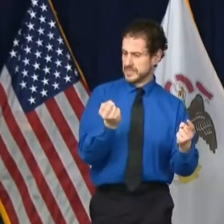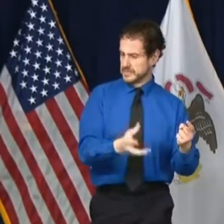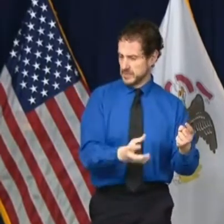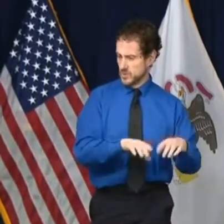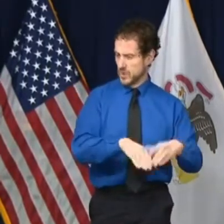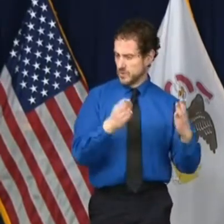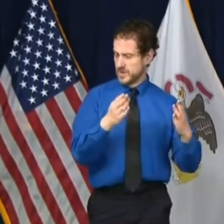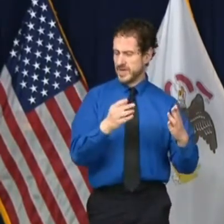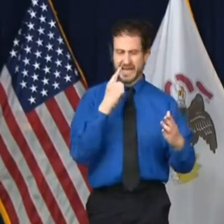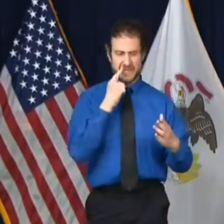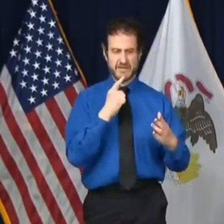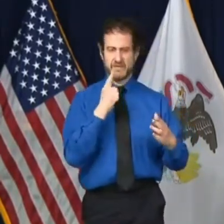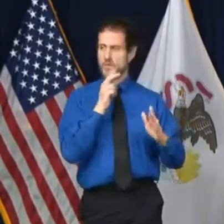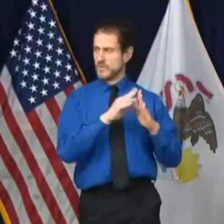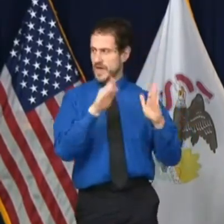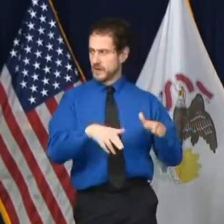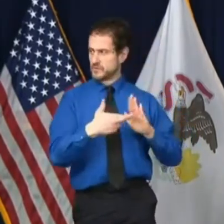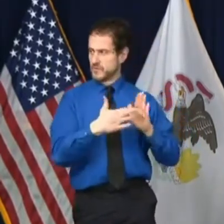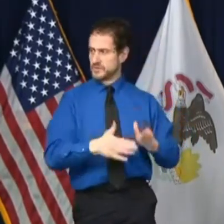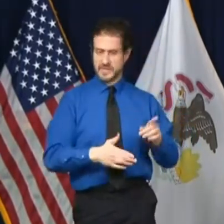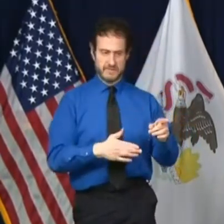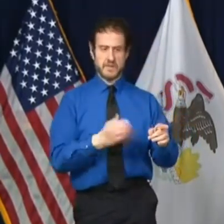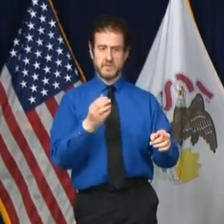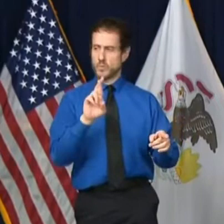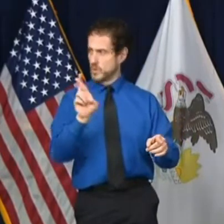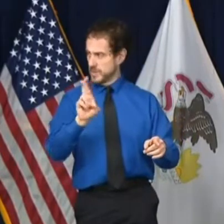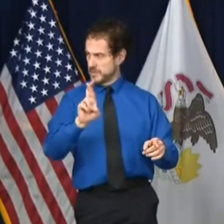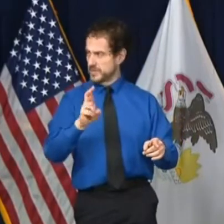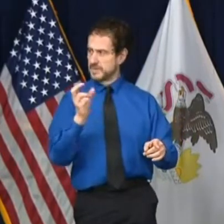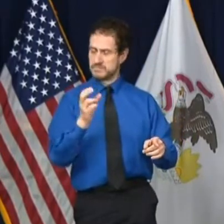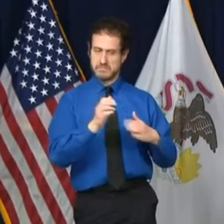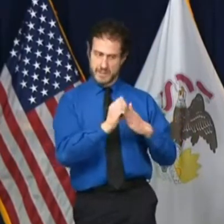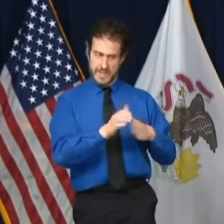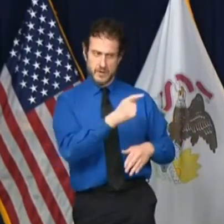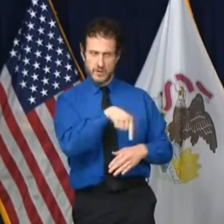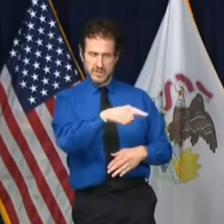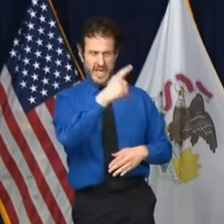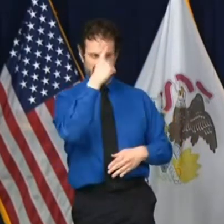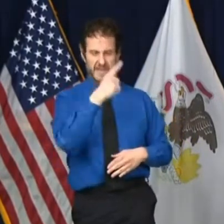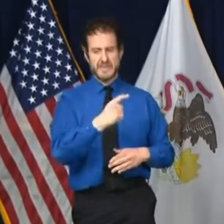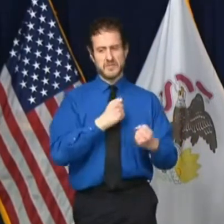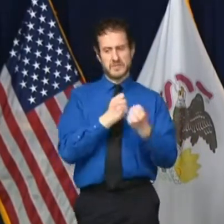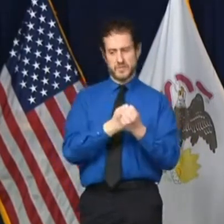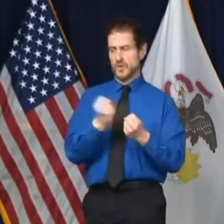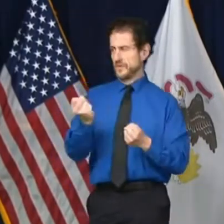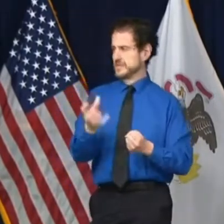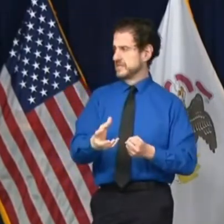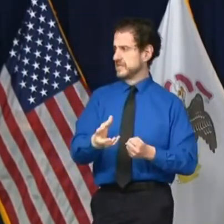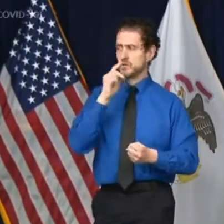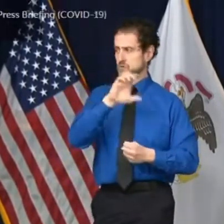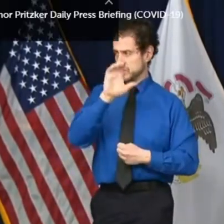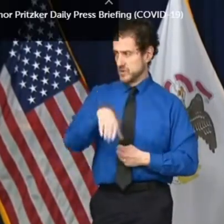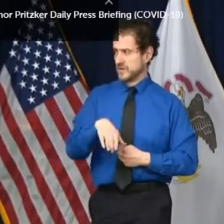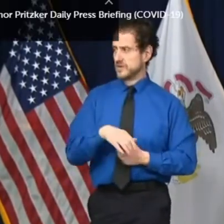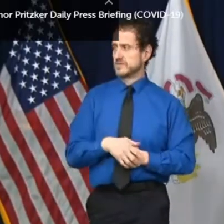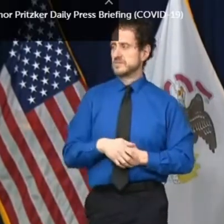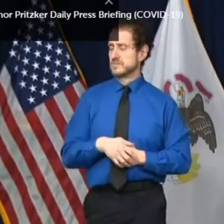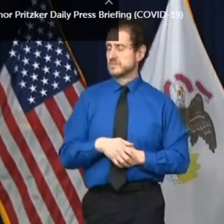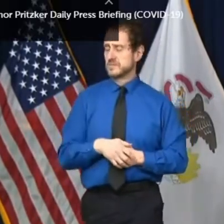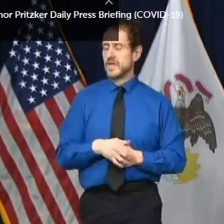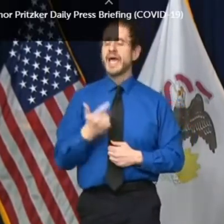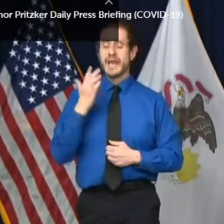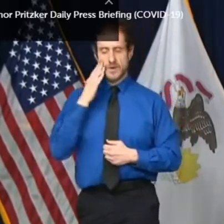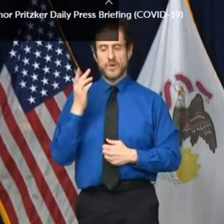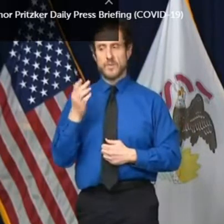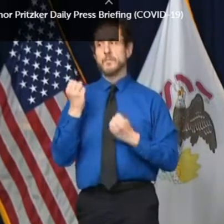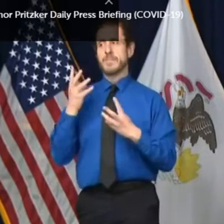the House Republican leader is in favor of that that Chicago casino bill, and I know there are